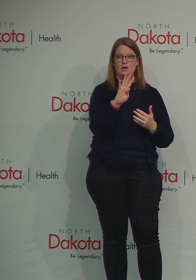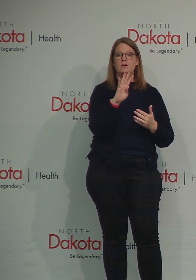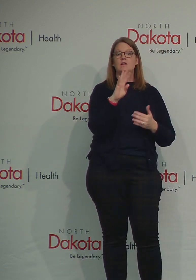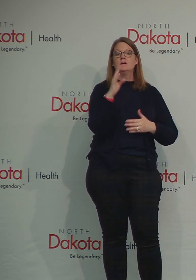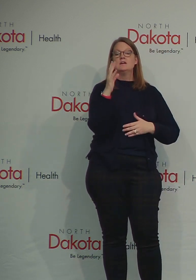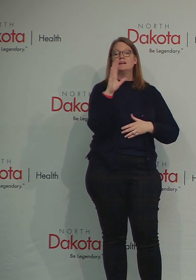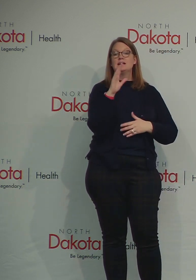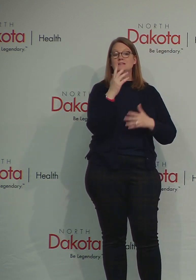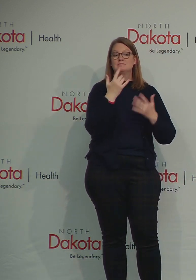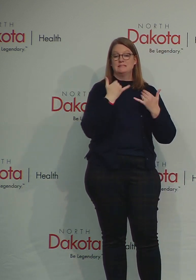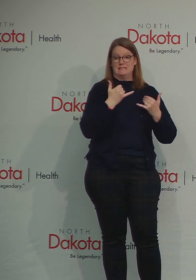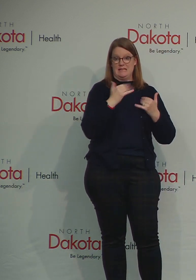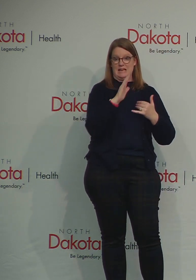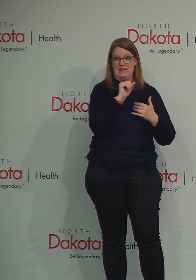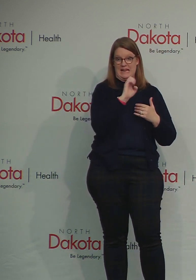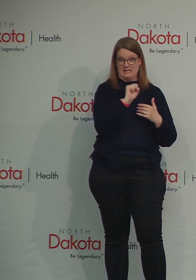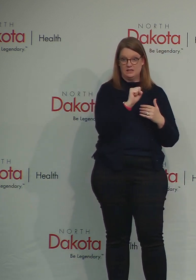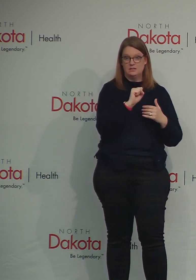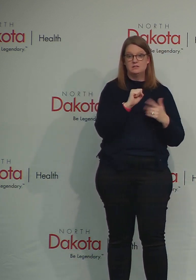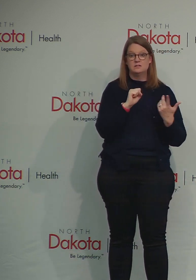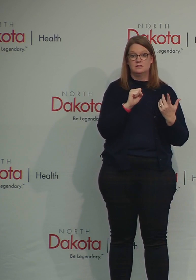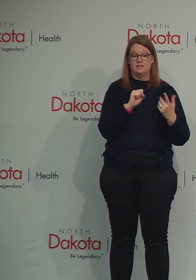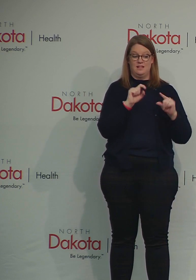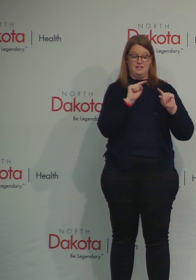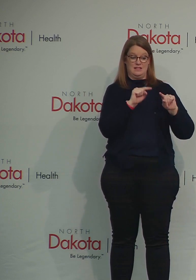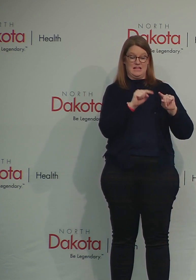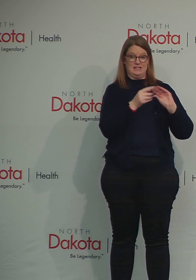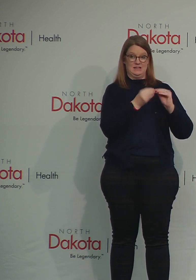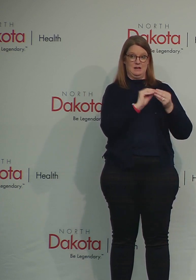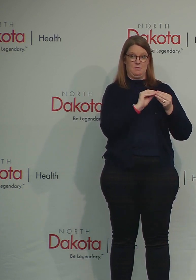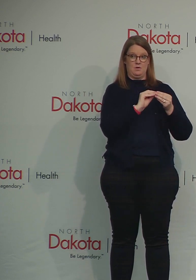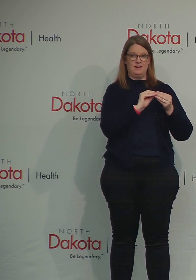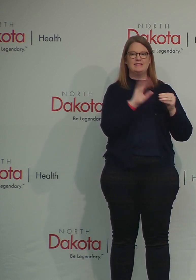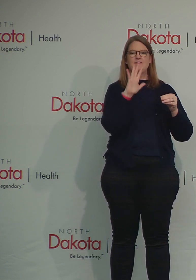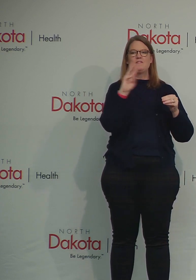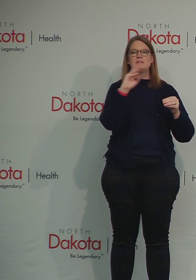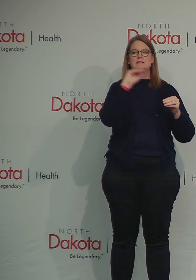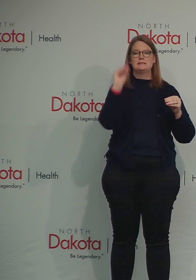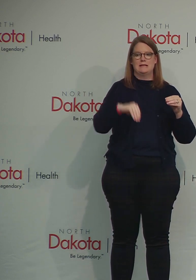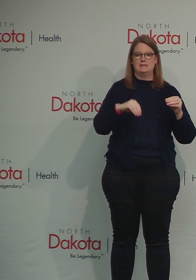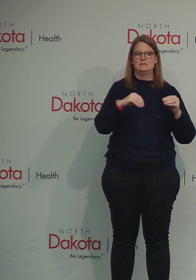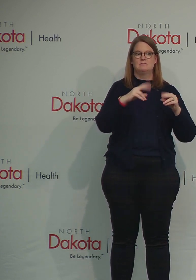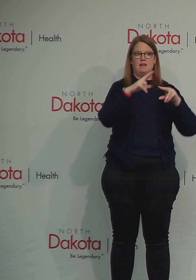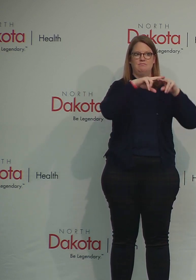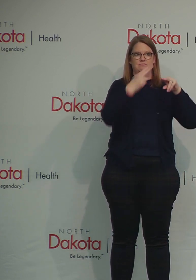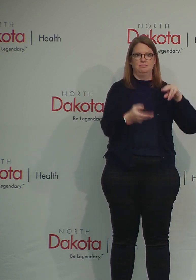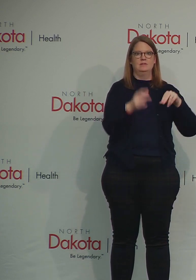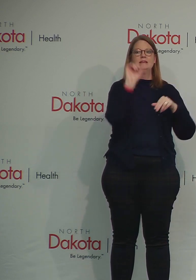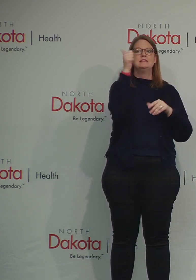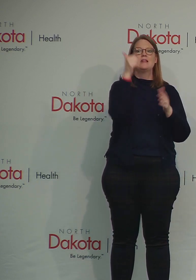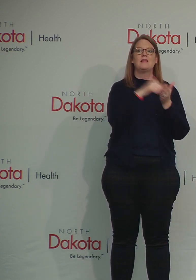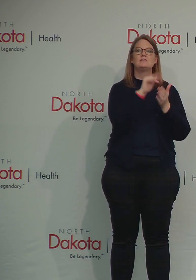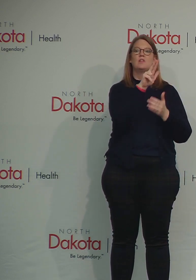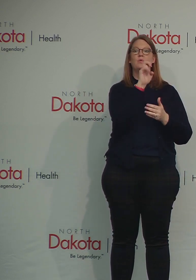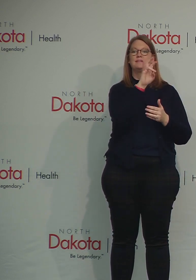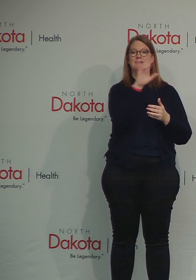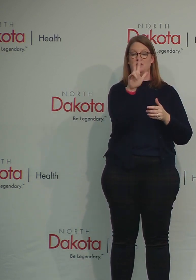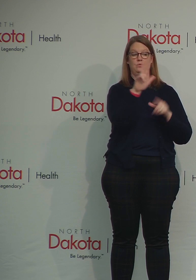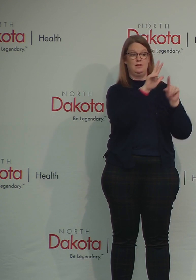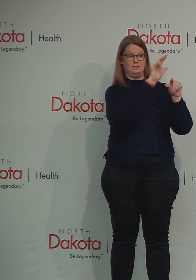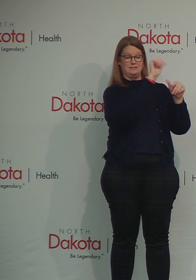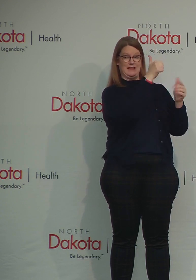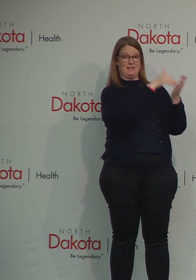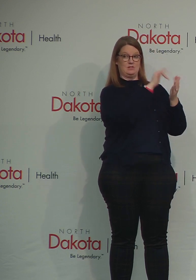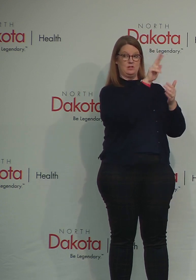full 56% below our peak active cases of 10,373 back on